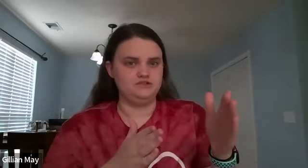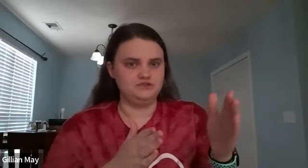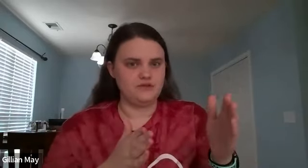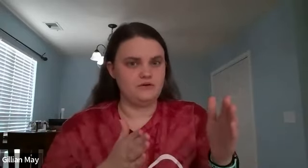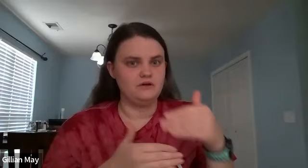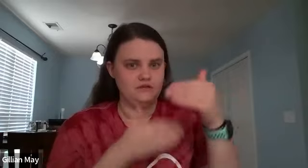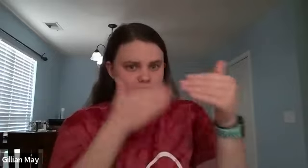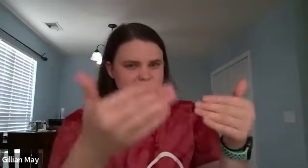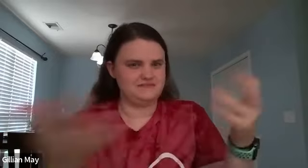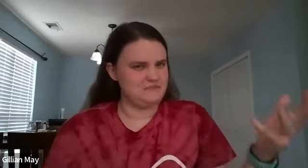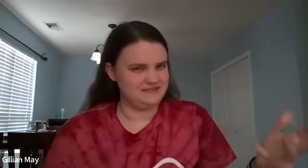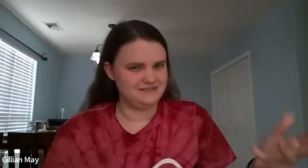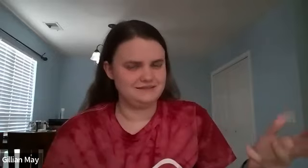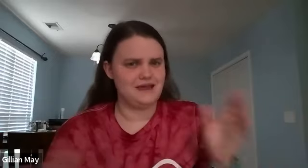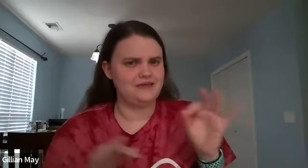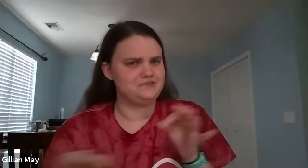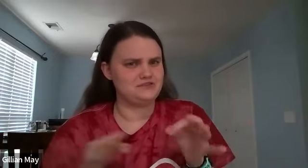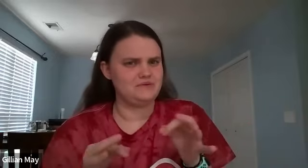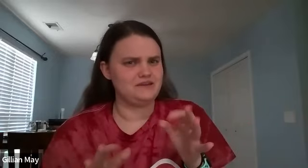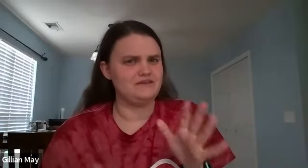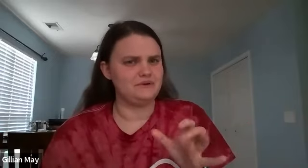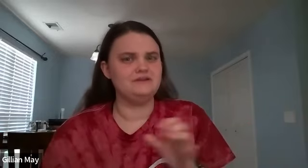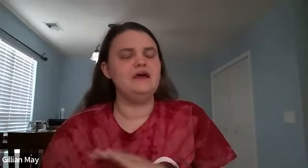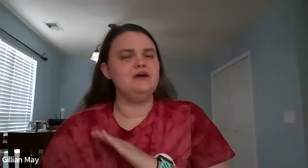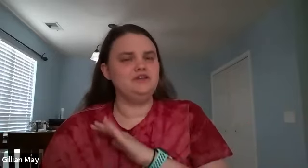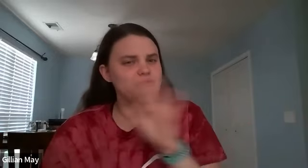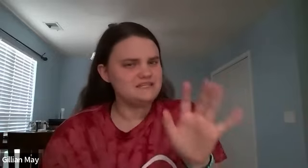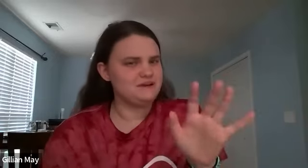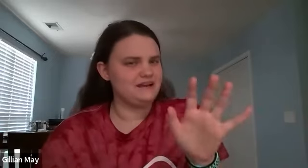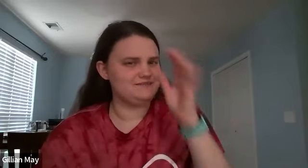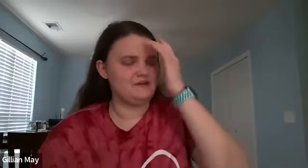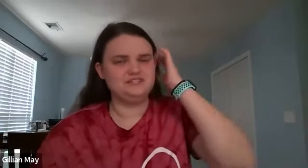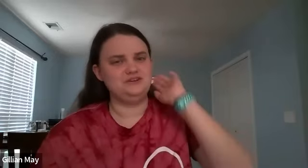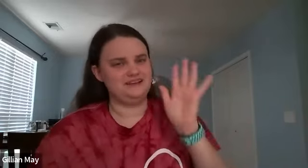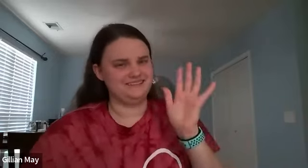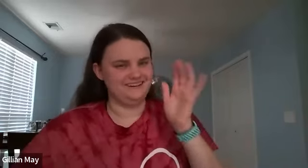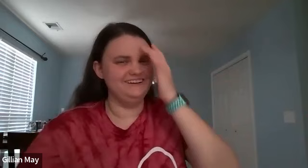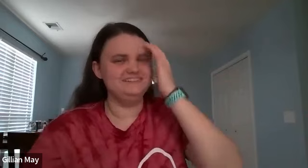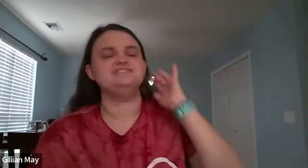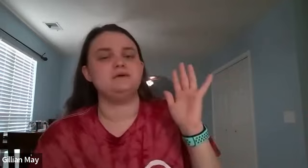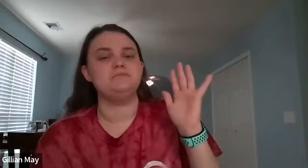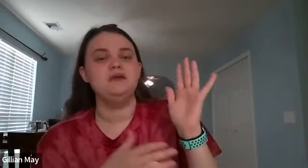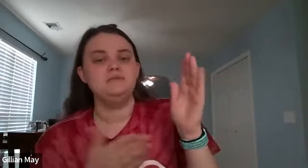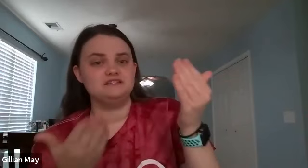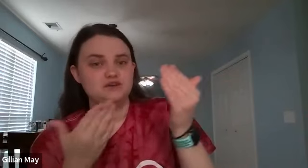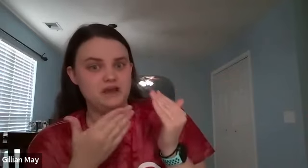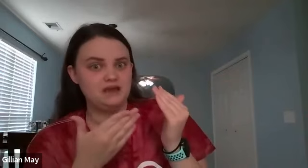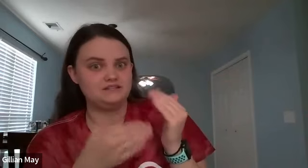do the other ones, if that makes sense. I think I'm describing it kind of weird. You will see when I show you guys later. So let's go back